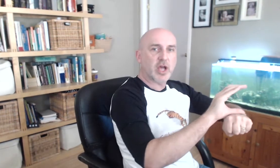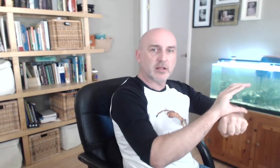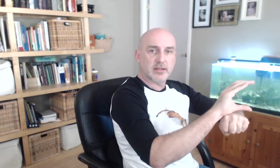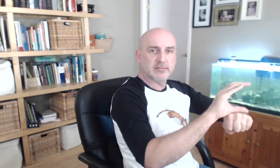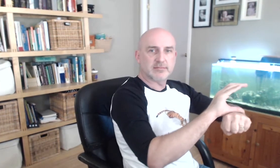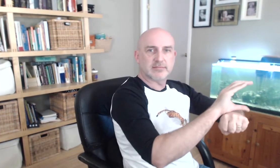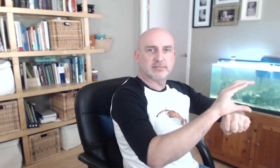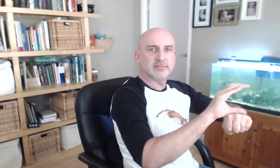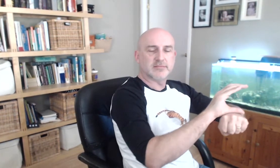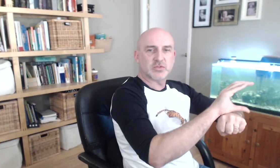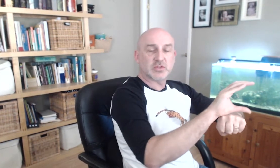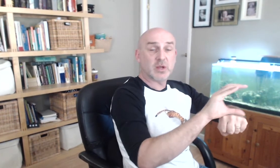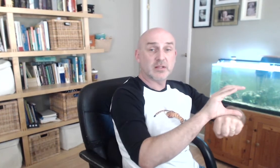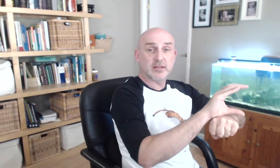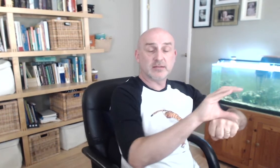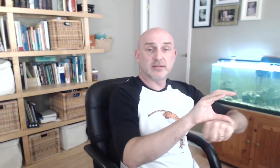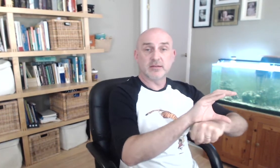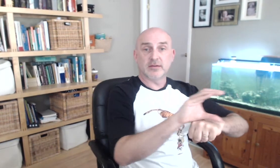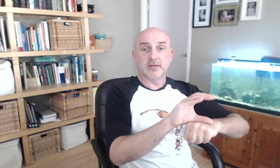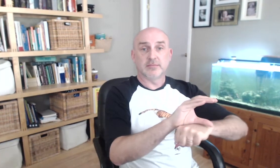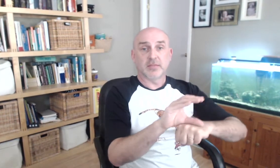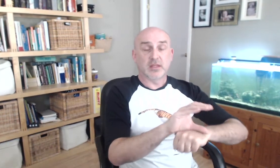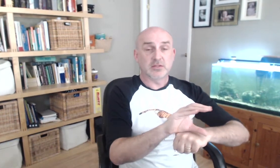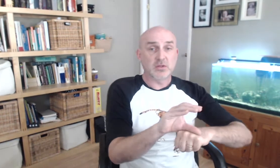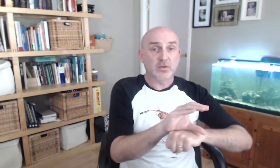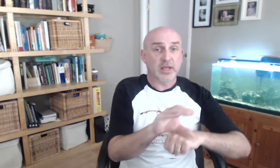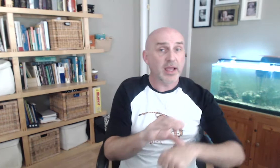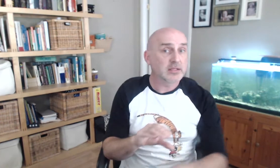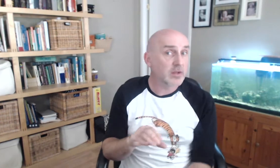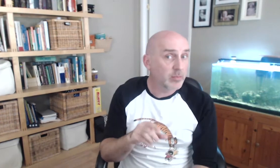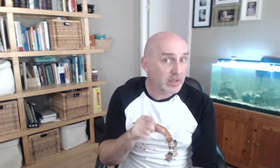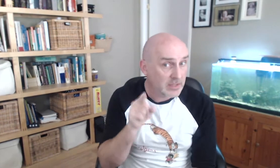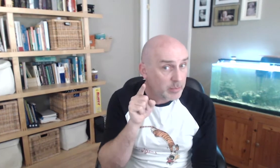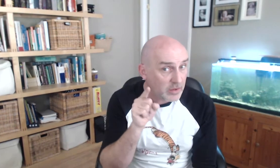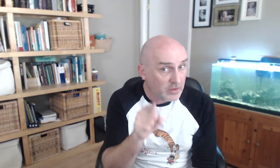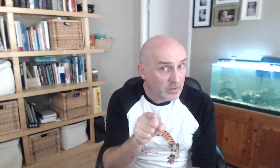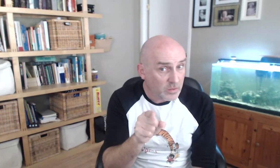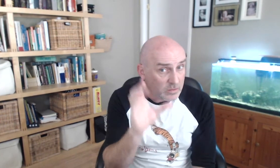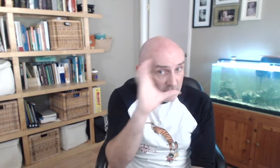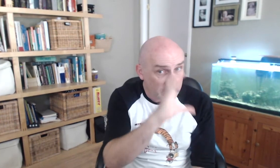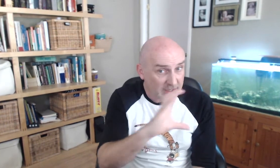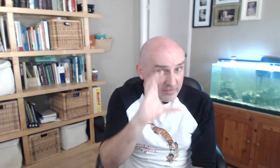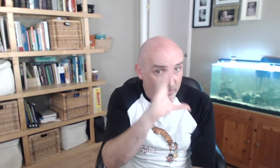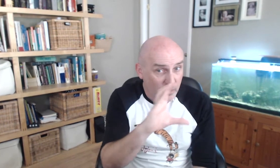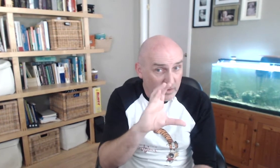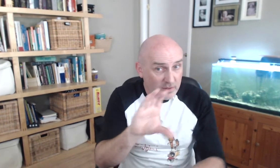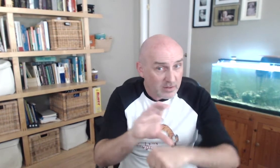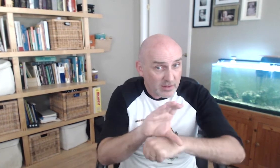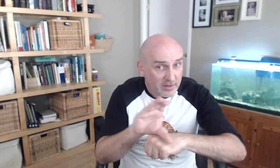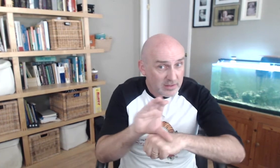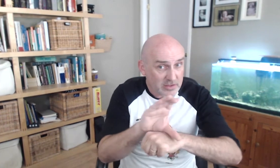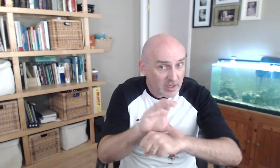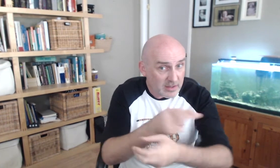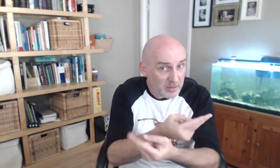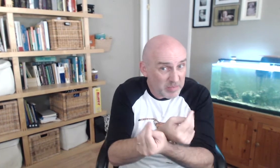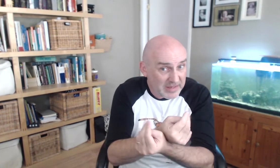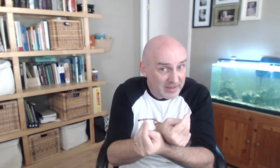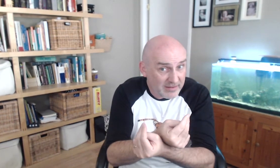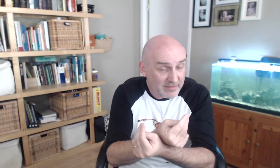Chocolate. Chocolate. So you can ask, eyebrows up, are you looking for a chocolate bunny?